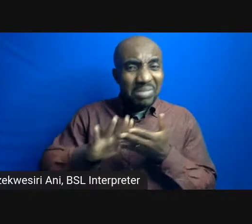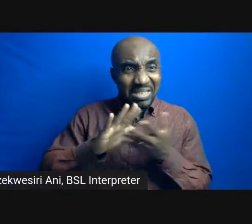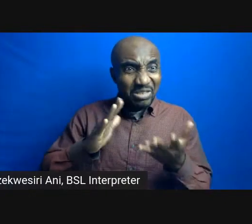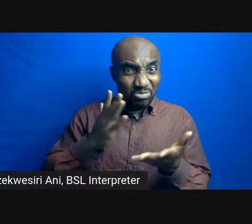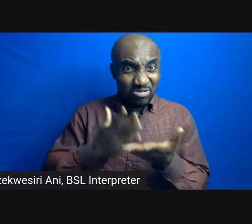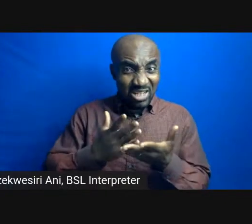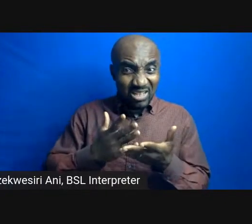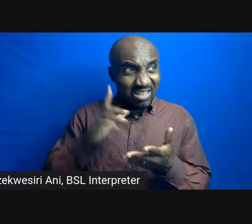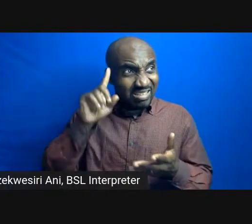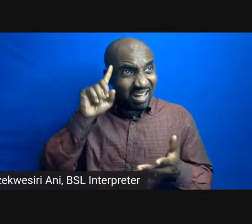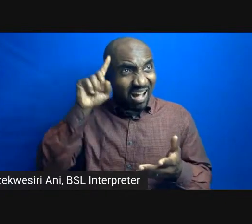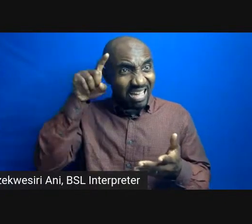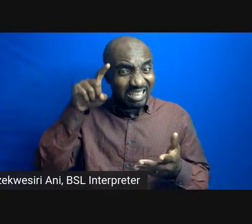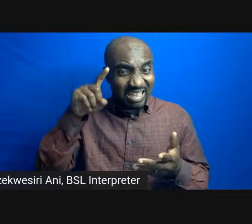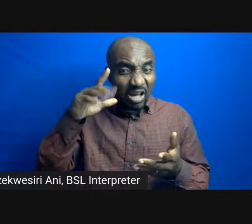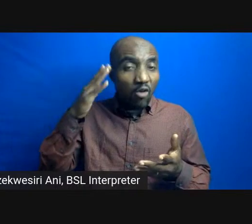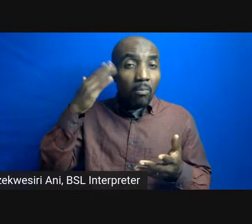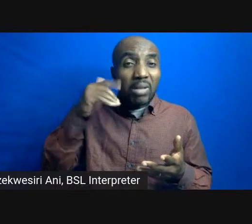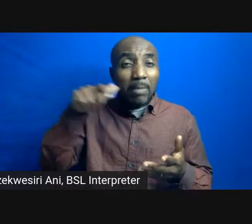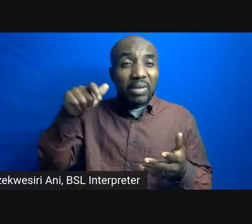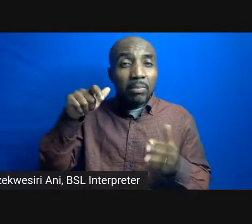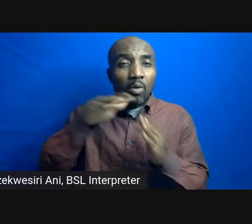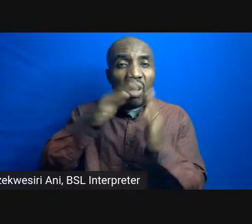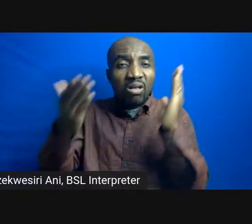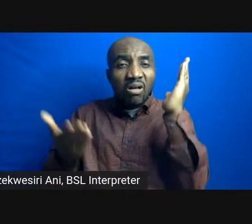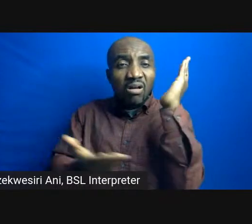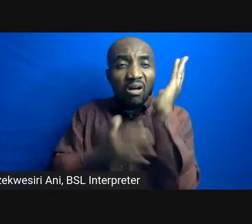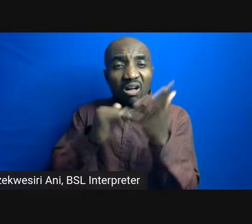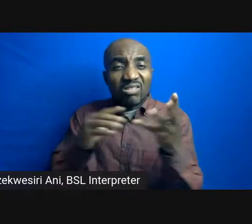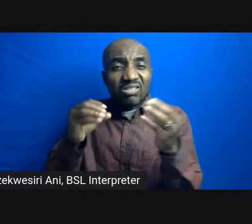people as subhuman.